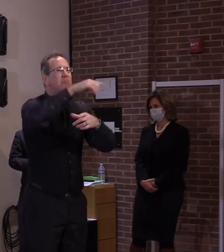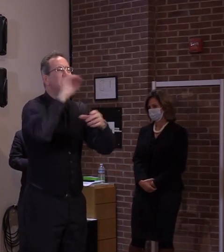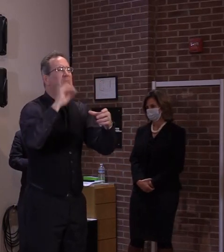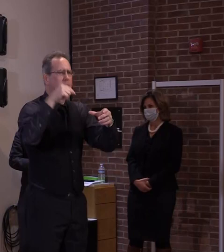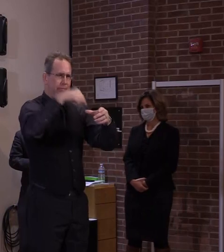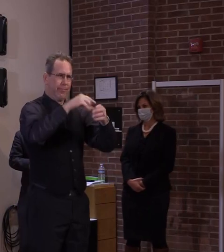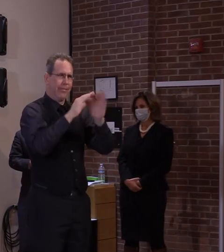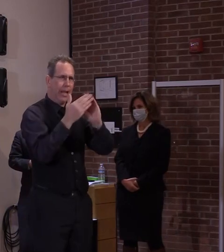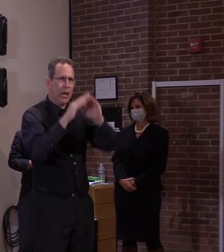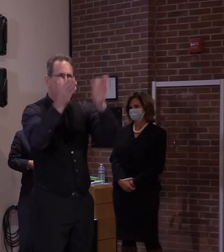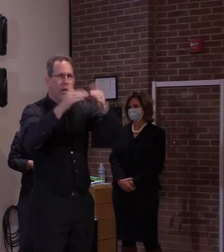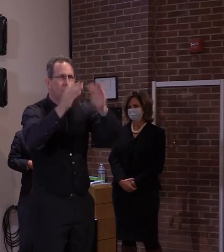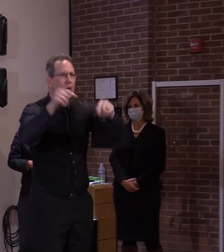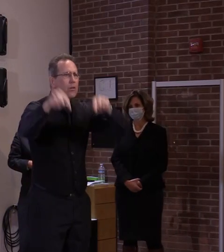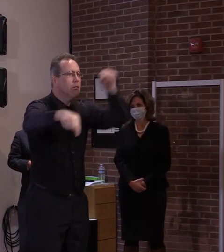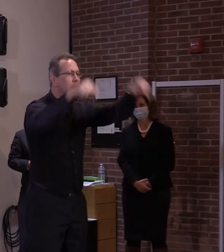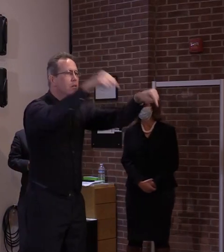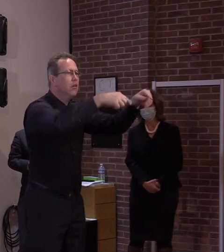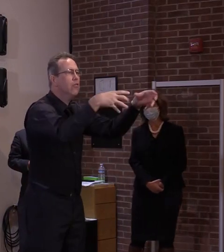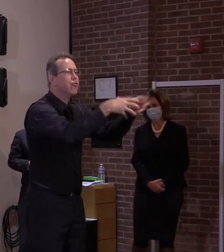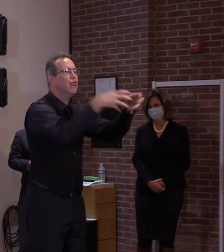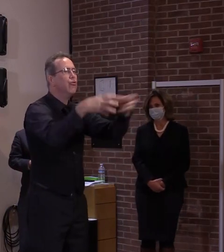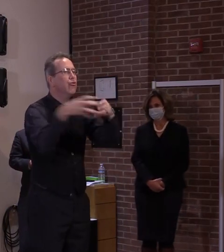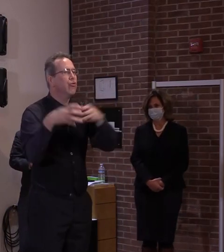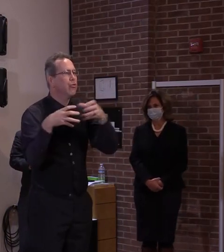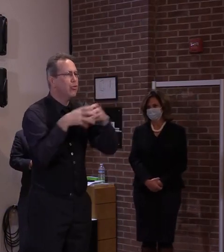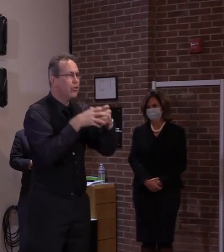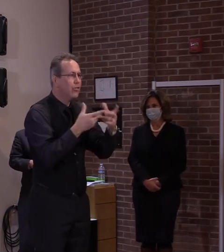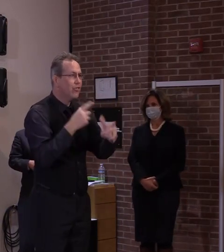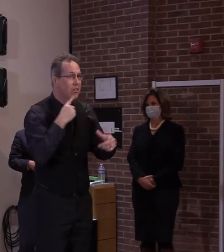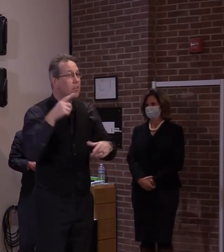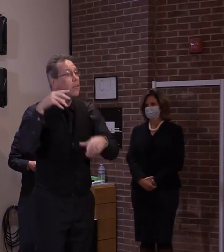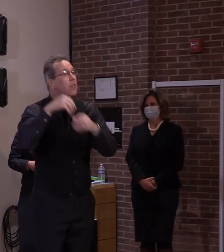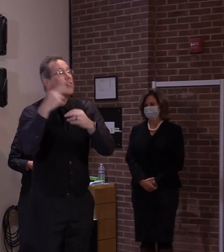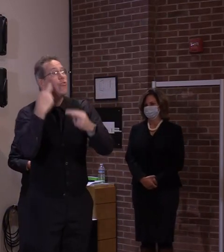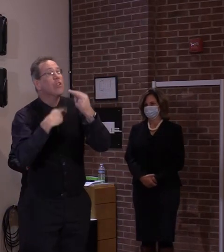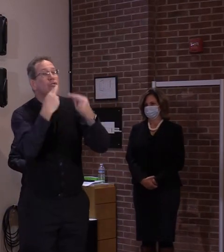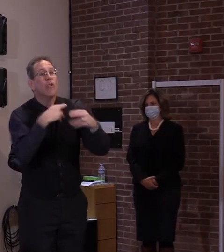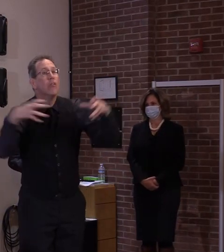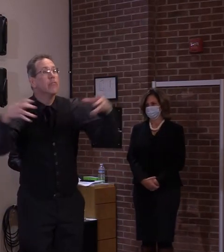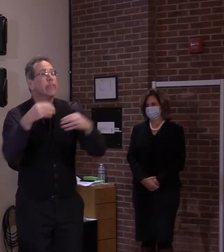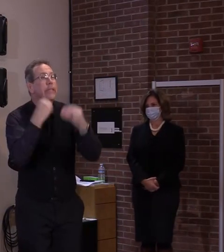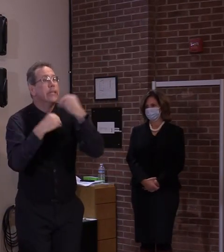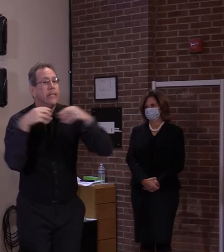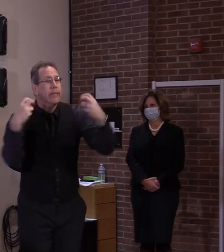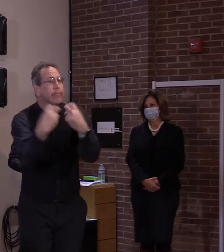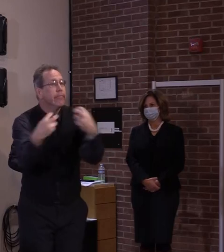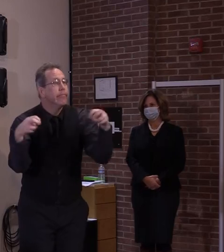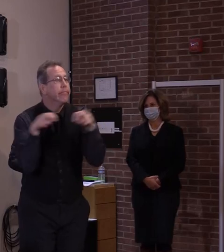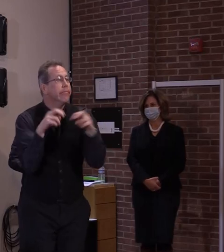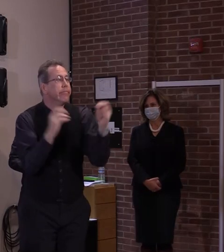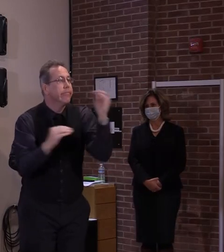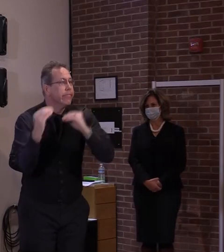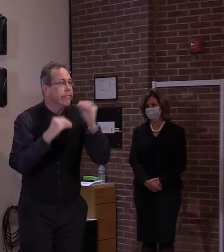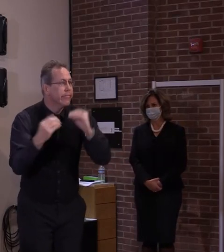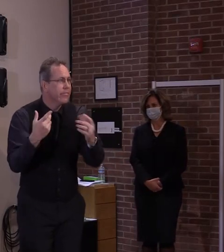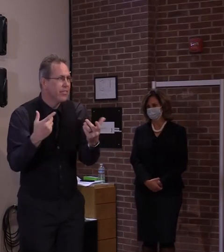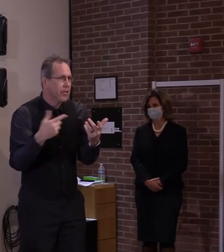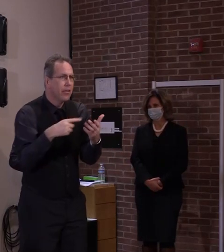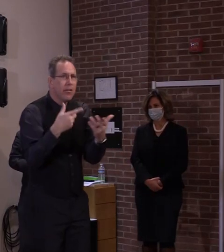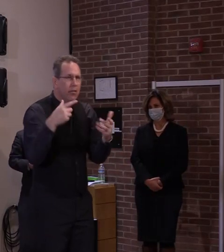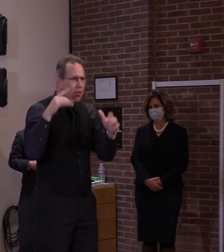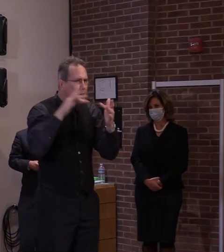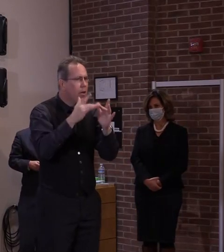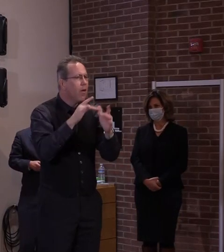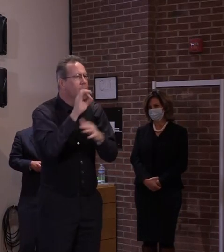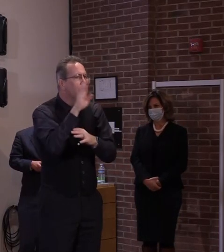in even in bars. I mean, you look at social media and you see where people are